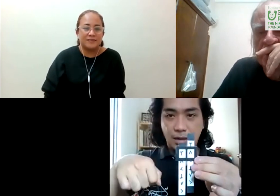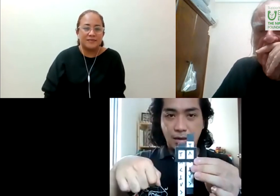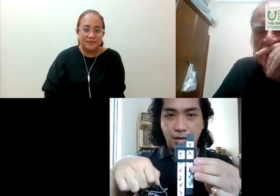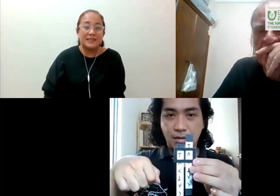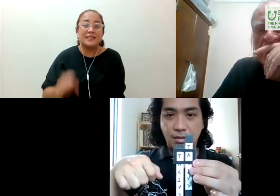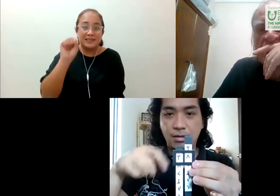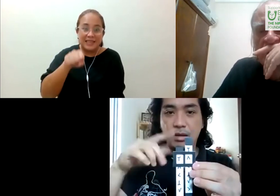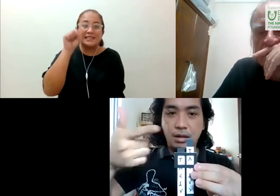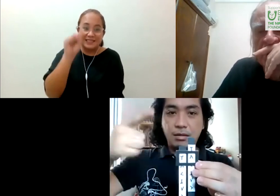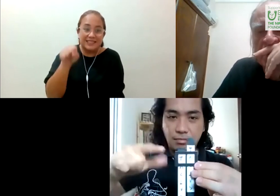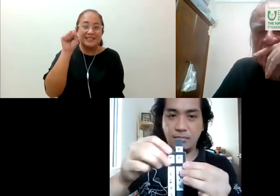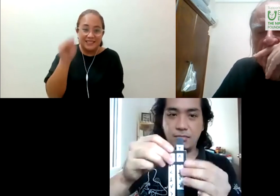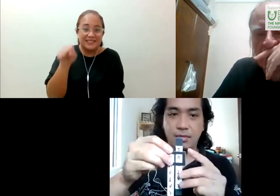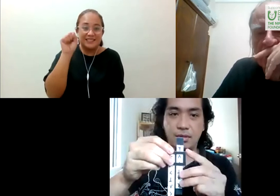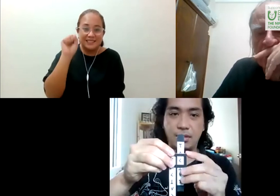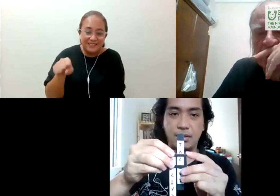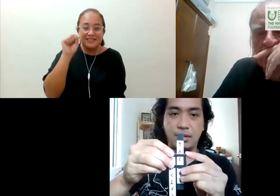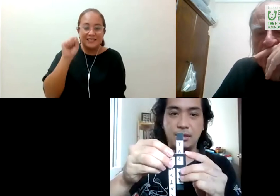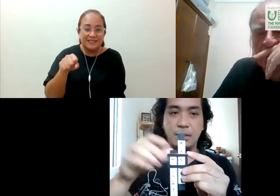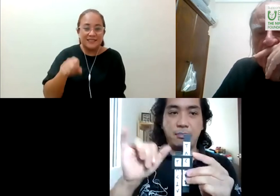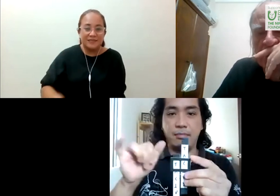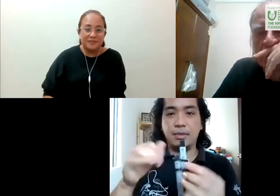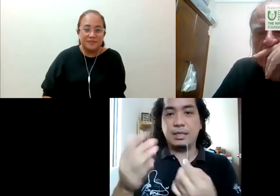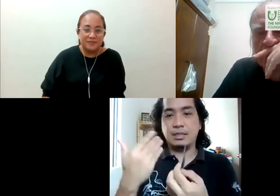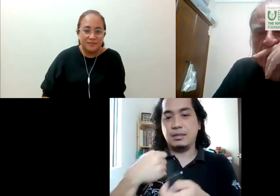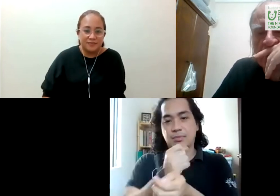Yes. Yes. This is possible,